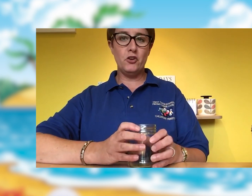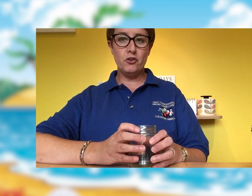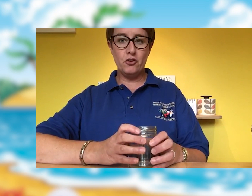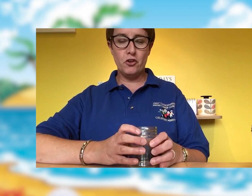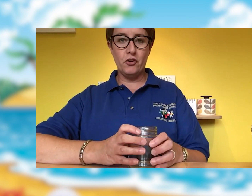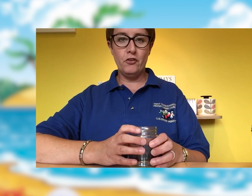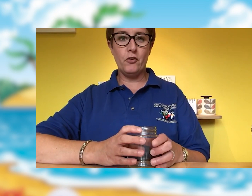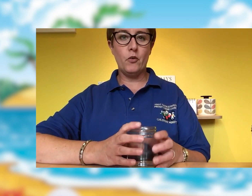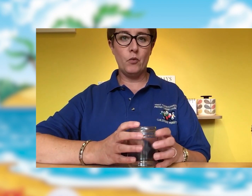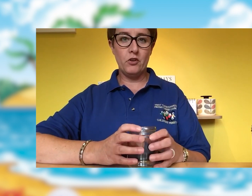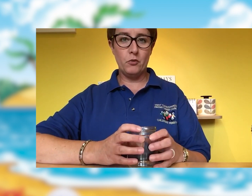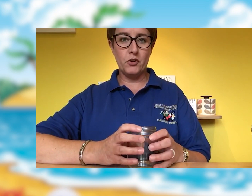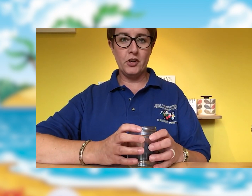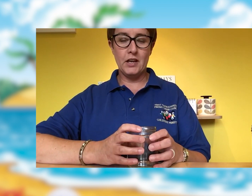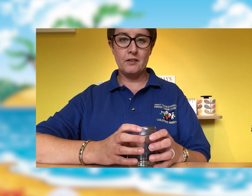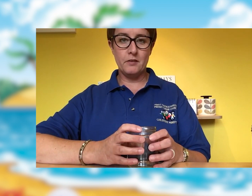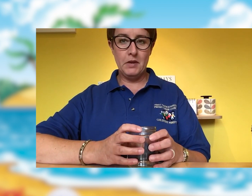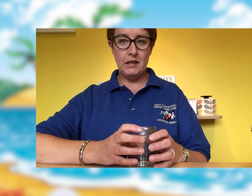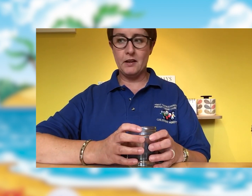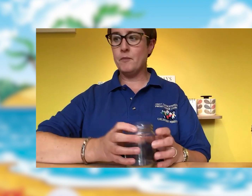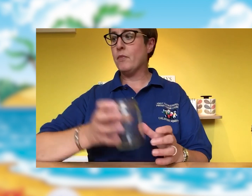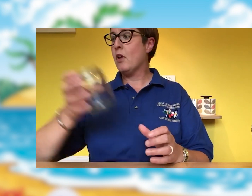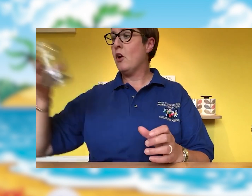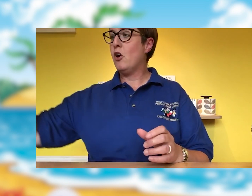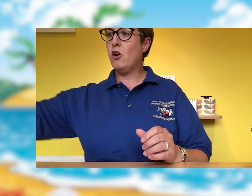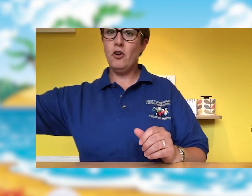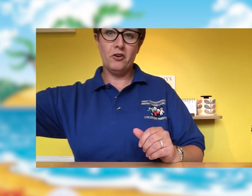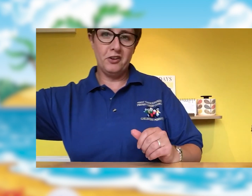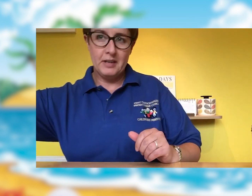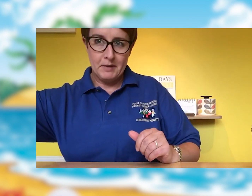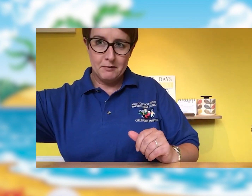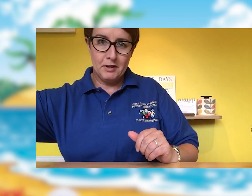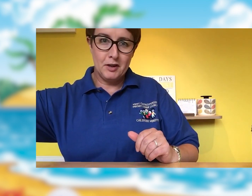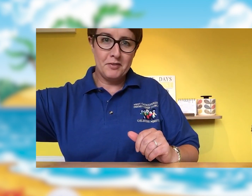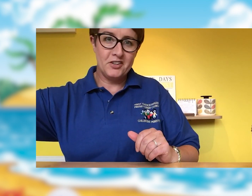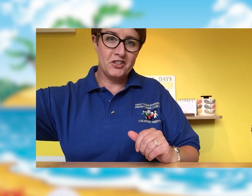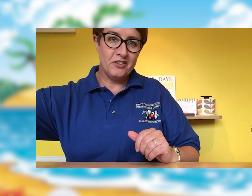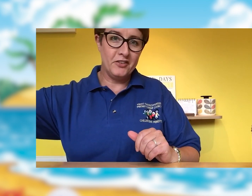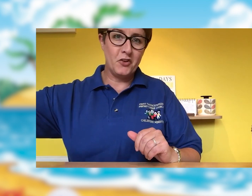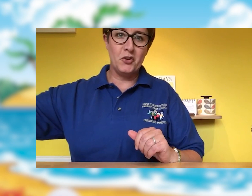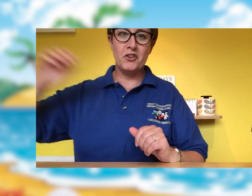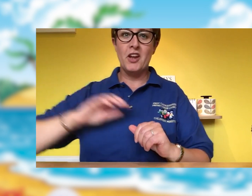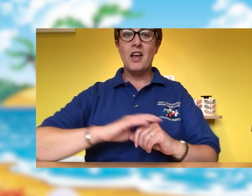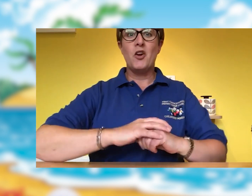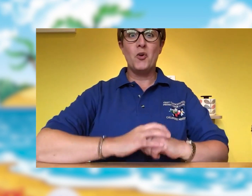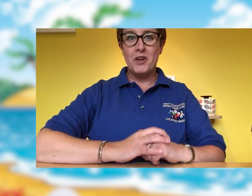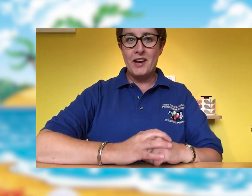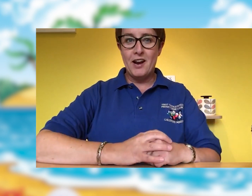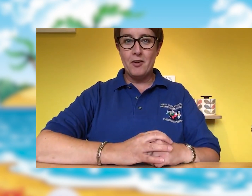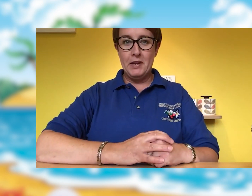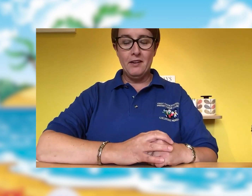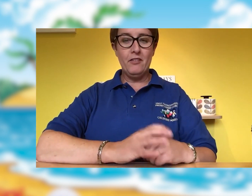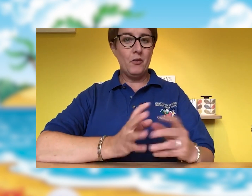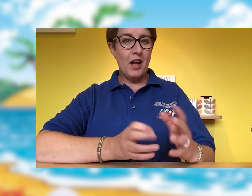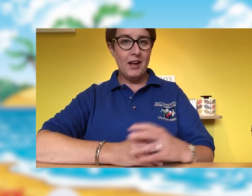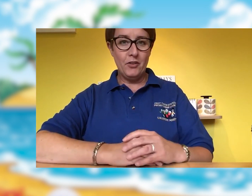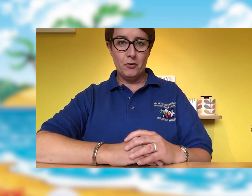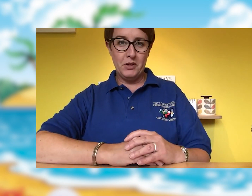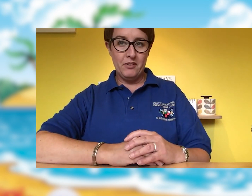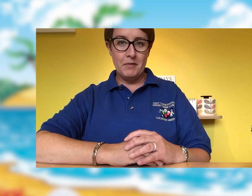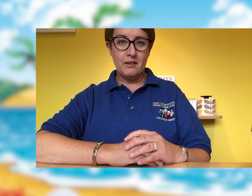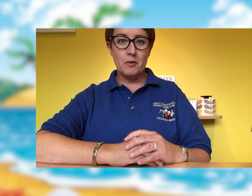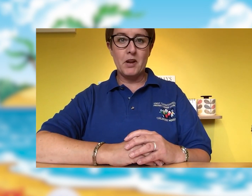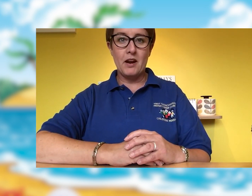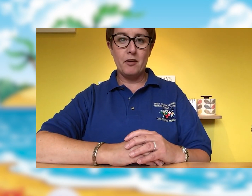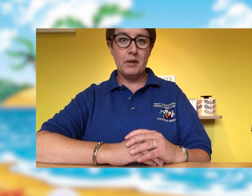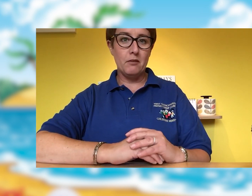Now you can choose which one you'd like to make. Our holiday Bible club this year is called Going Caribbean, so I thought